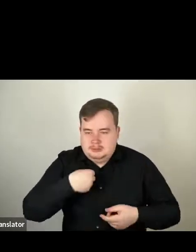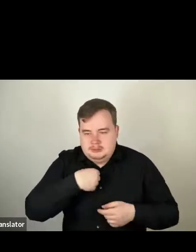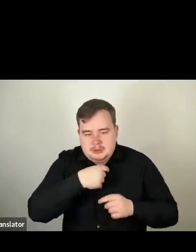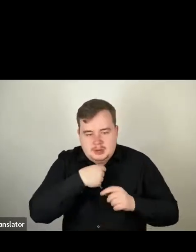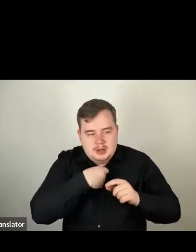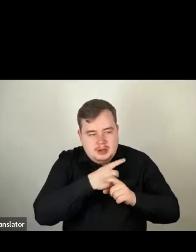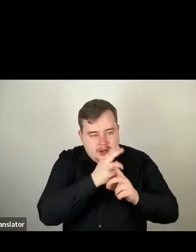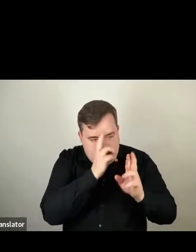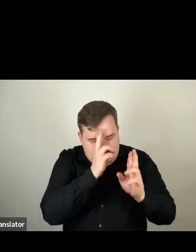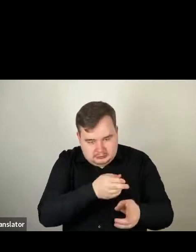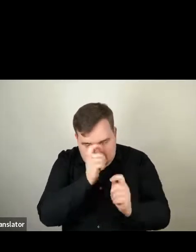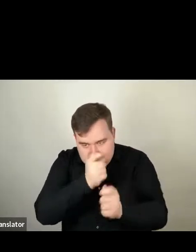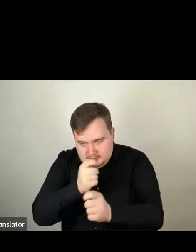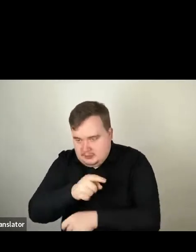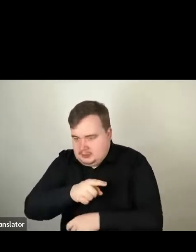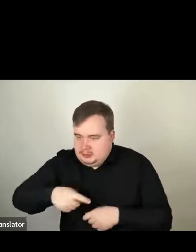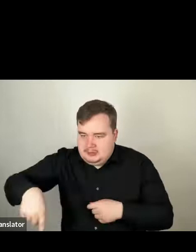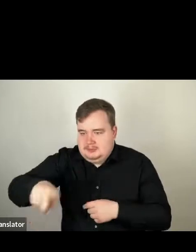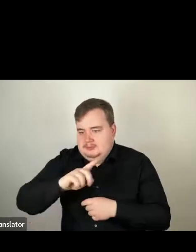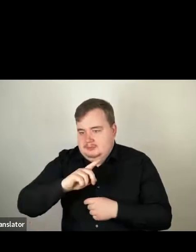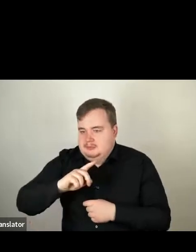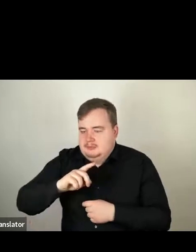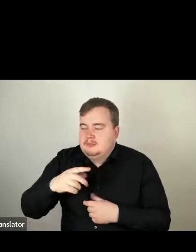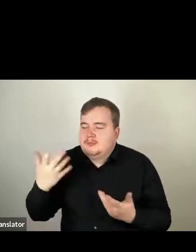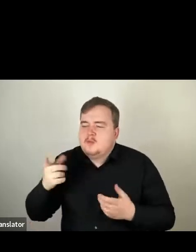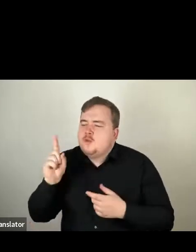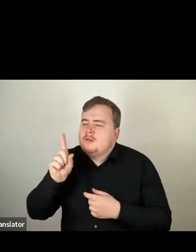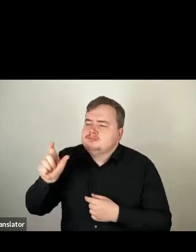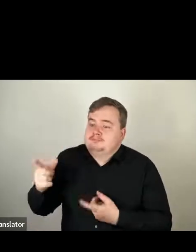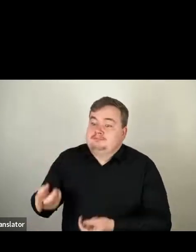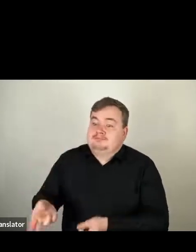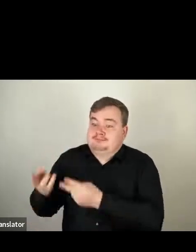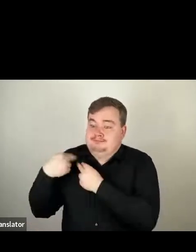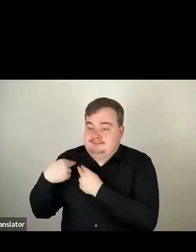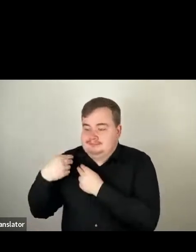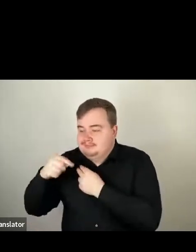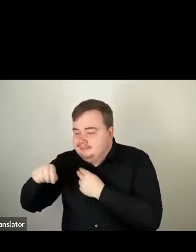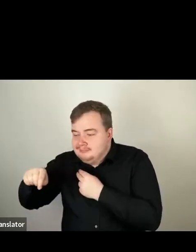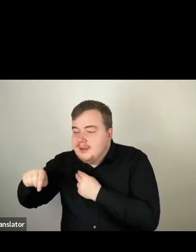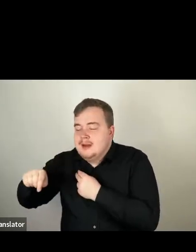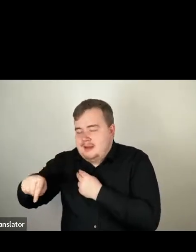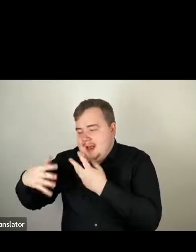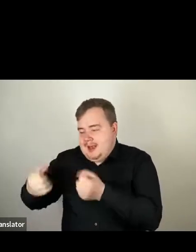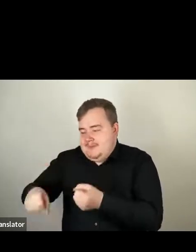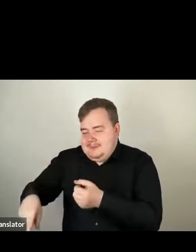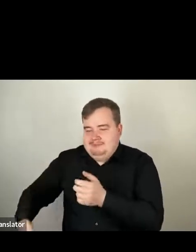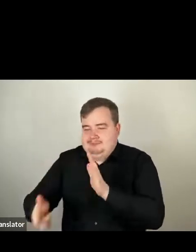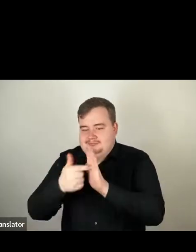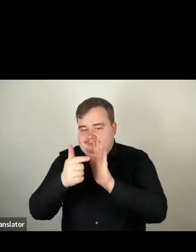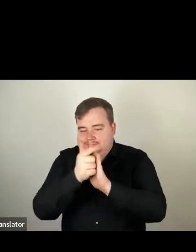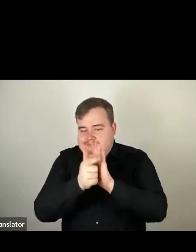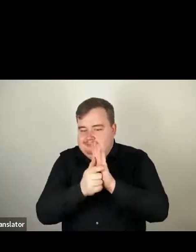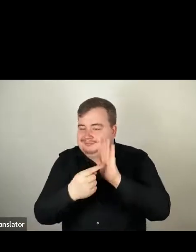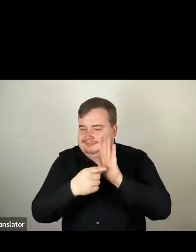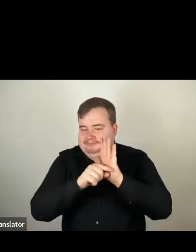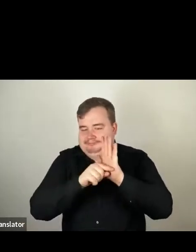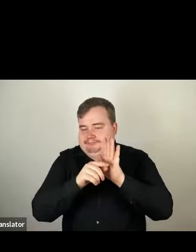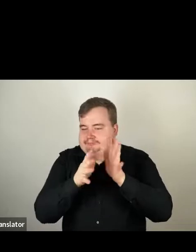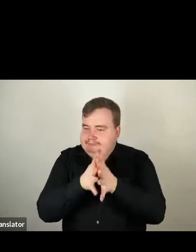our responsibility is clear and will be maintained. Dear colleagues, the Guide